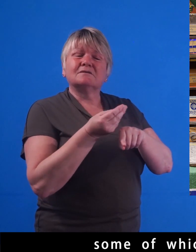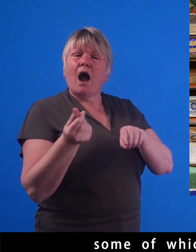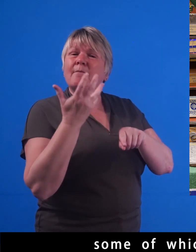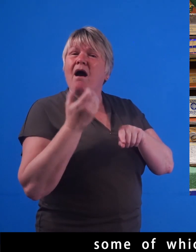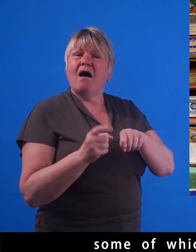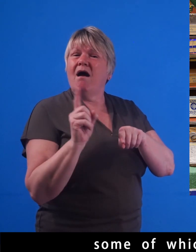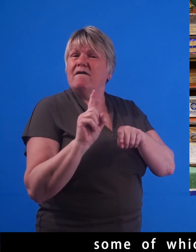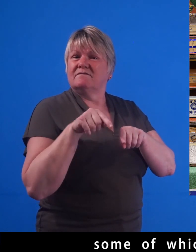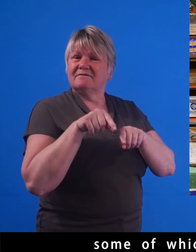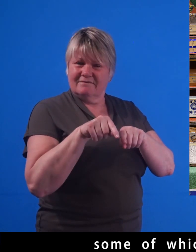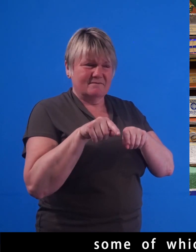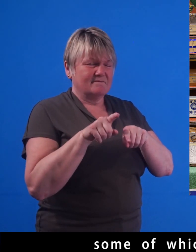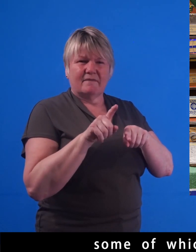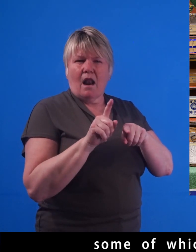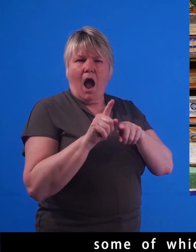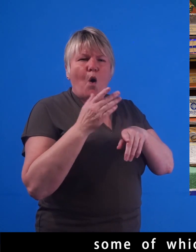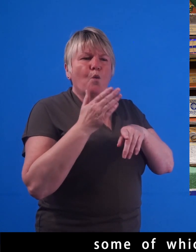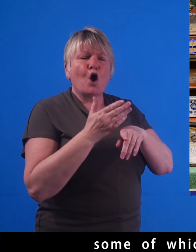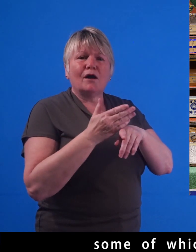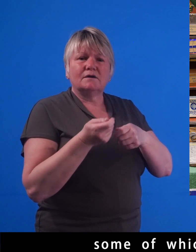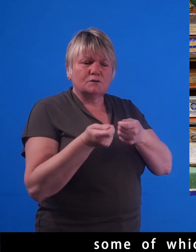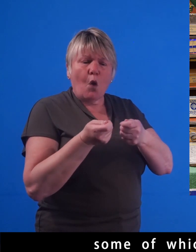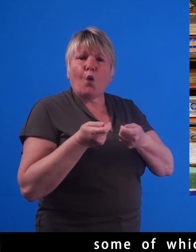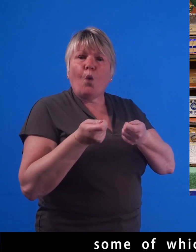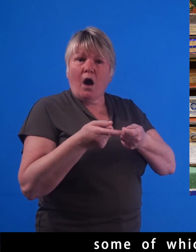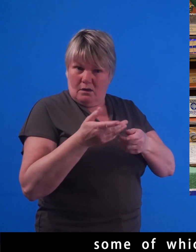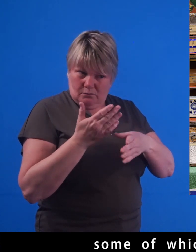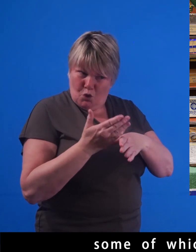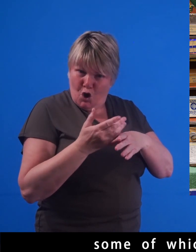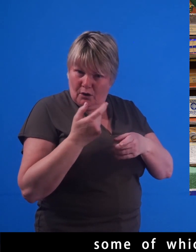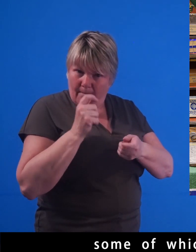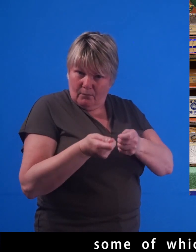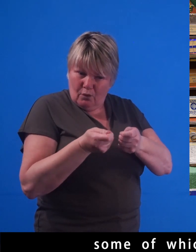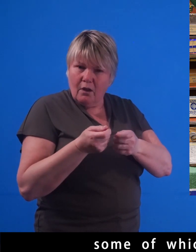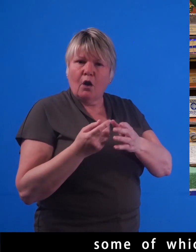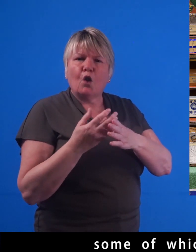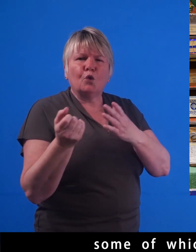some of which had working stoves, powered by methylated spirit burners.